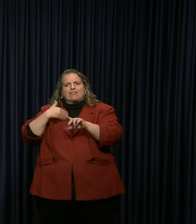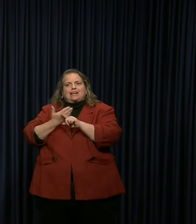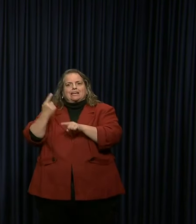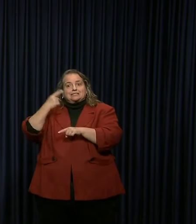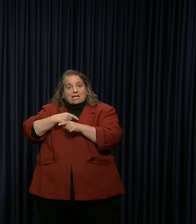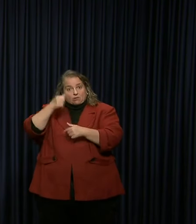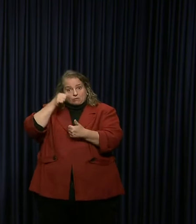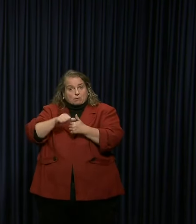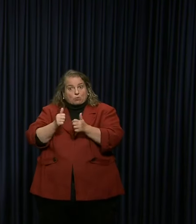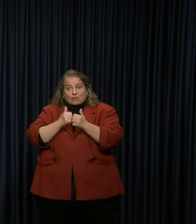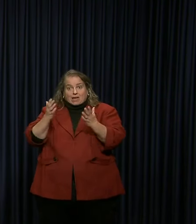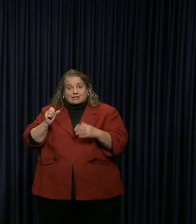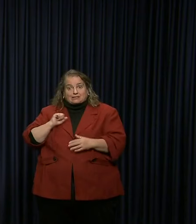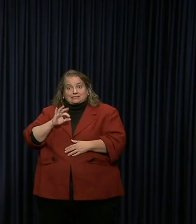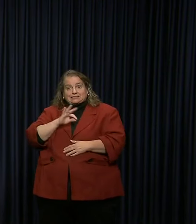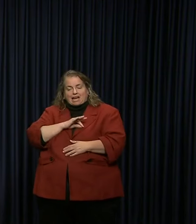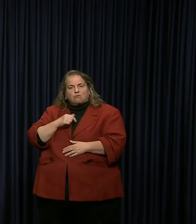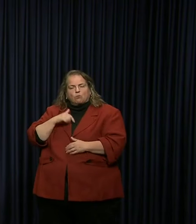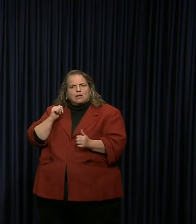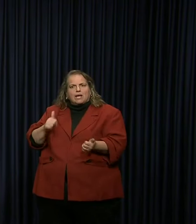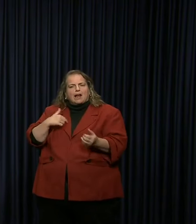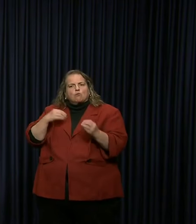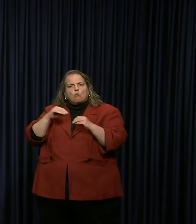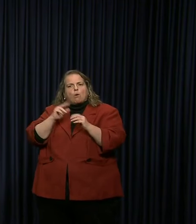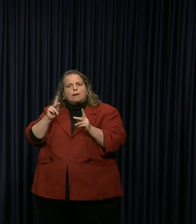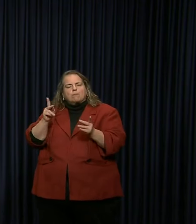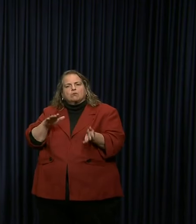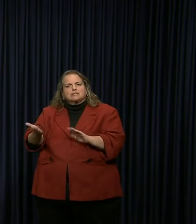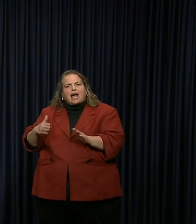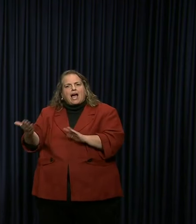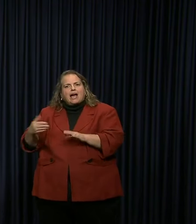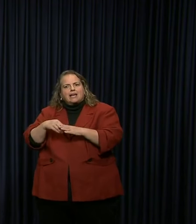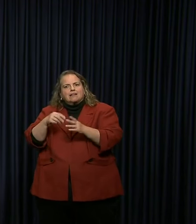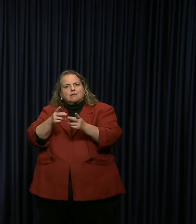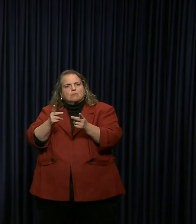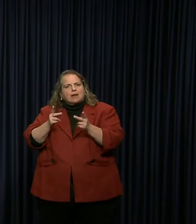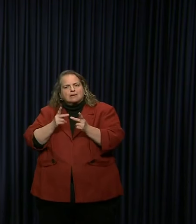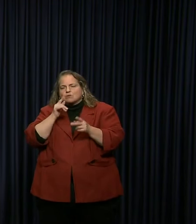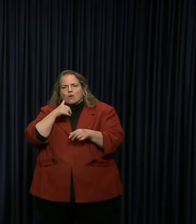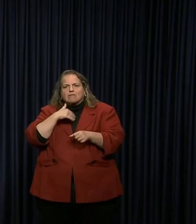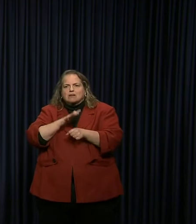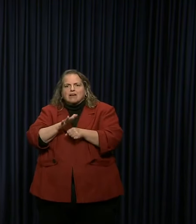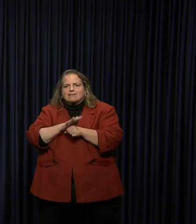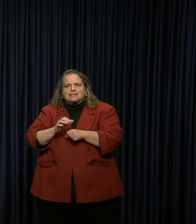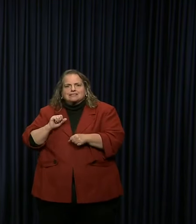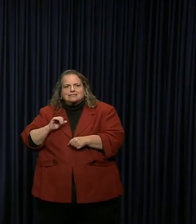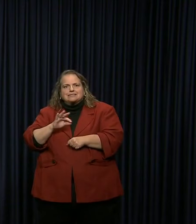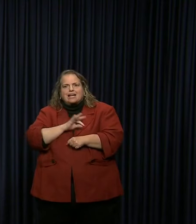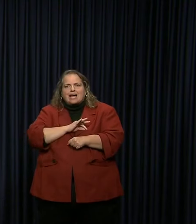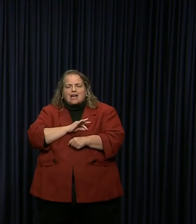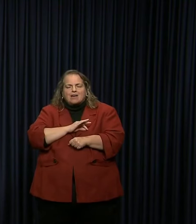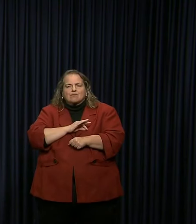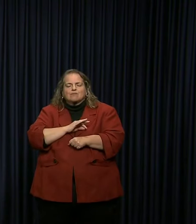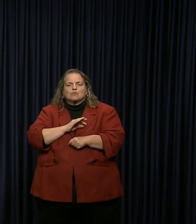staffing, we could lose more people in one of these facilities than the coronavirus might